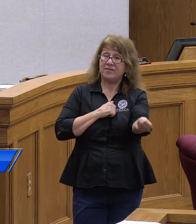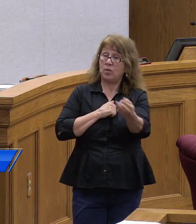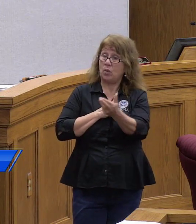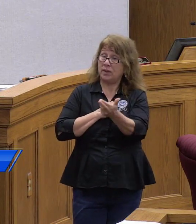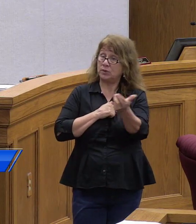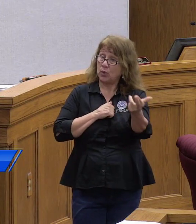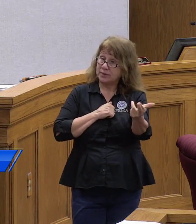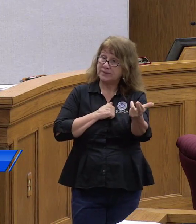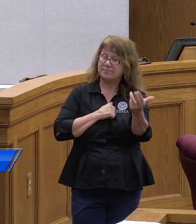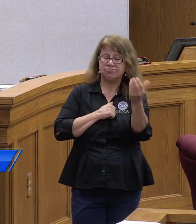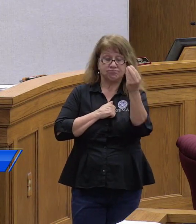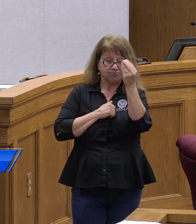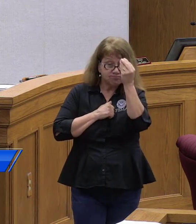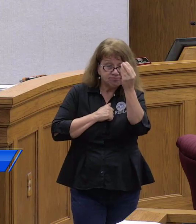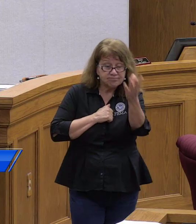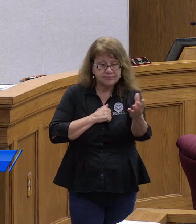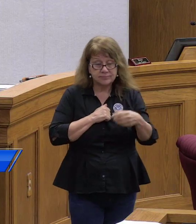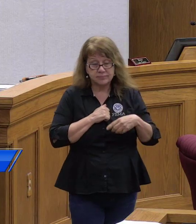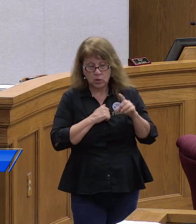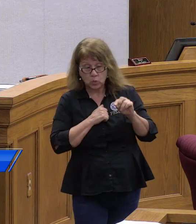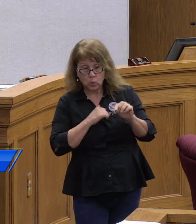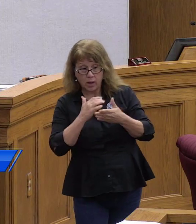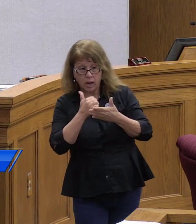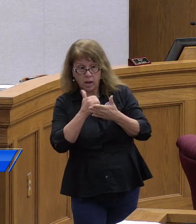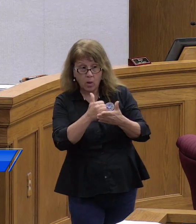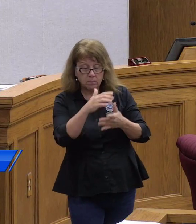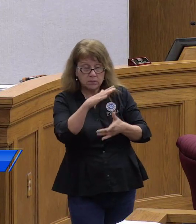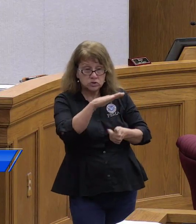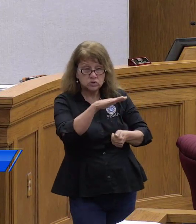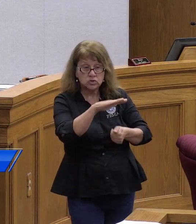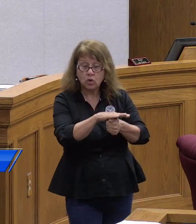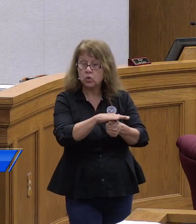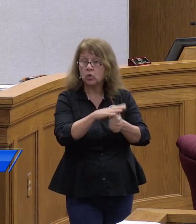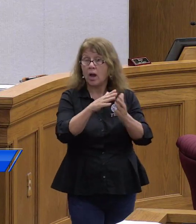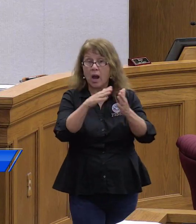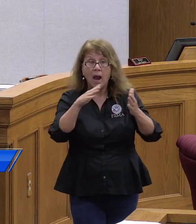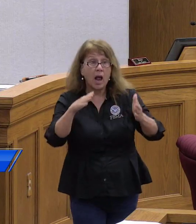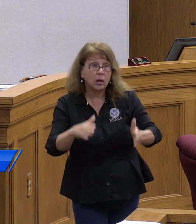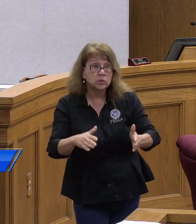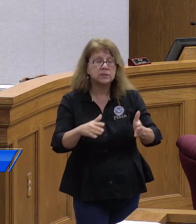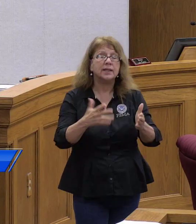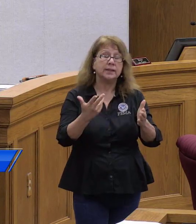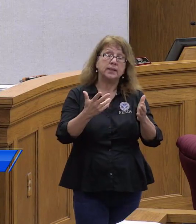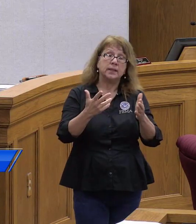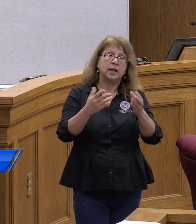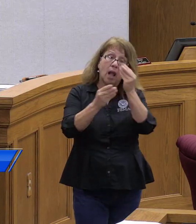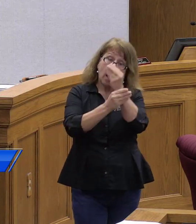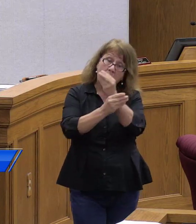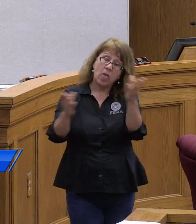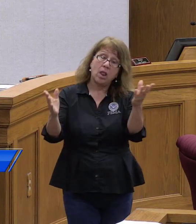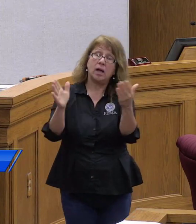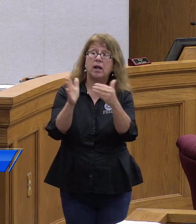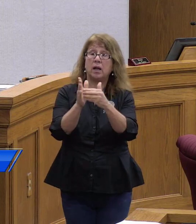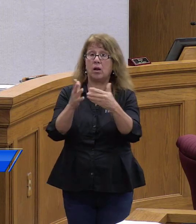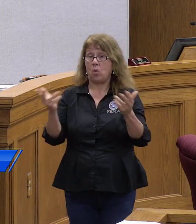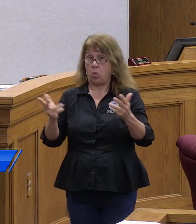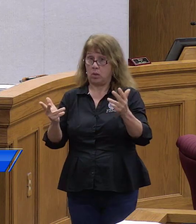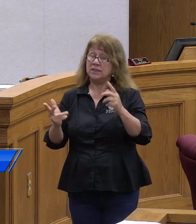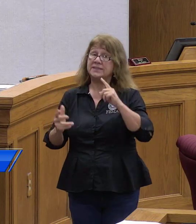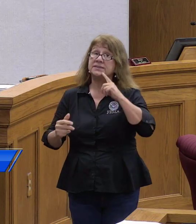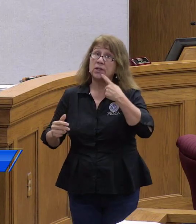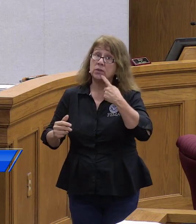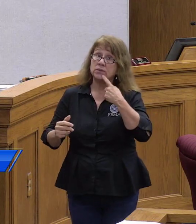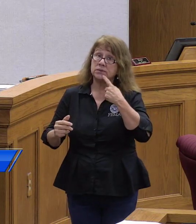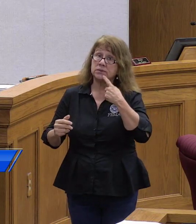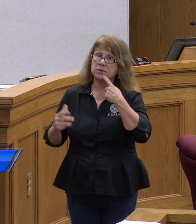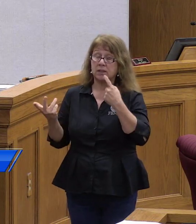We showed them what we can do for them if they need shelter. But I just want to stress to the public that we take those things